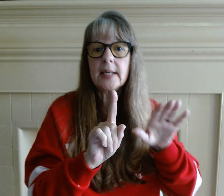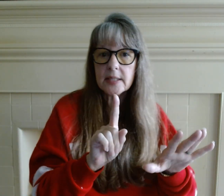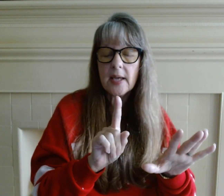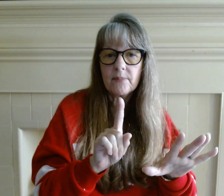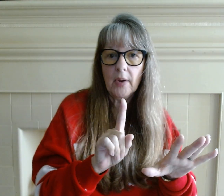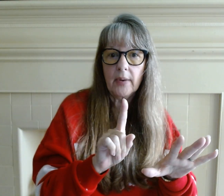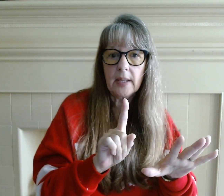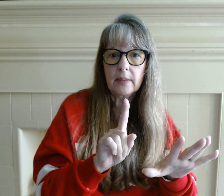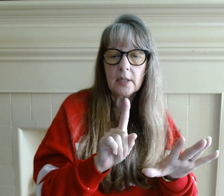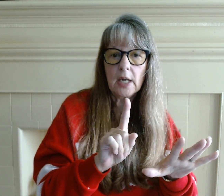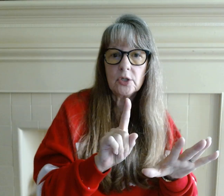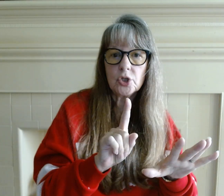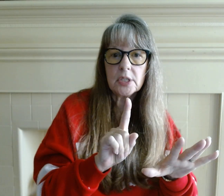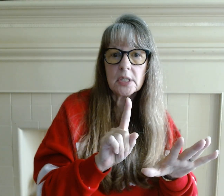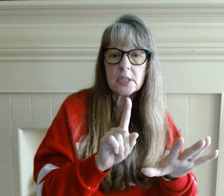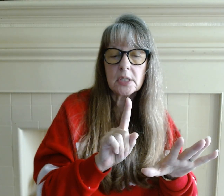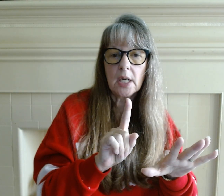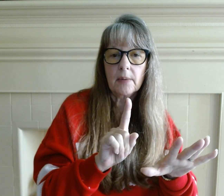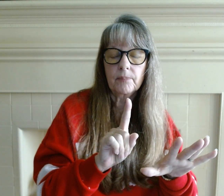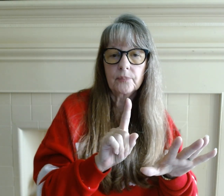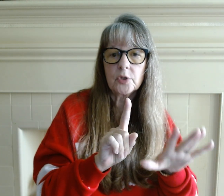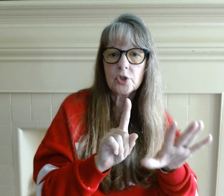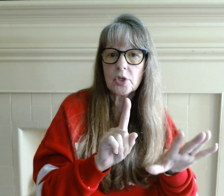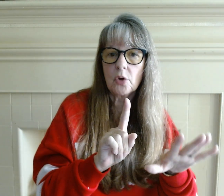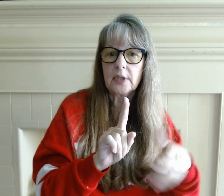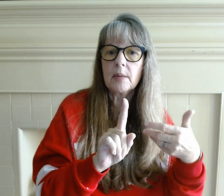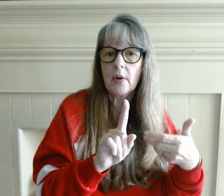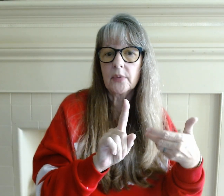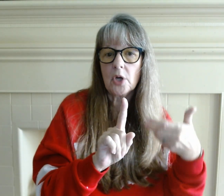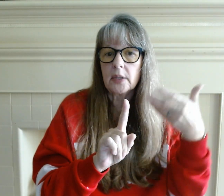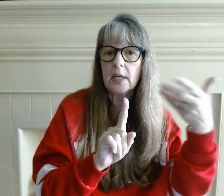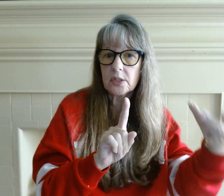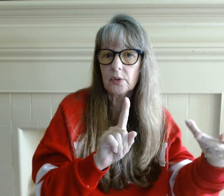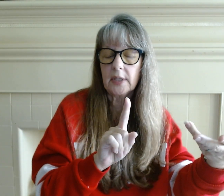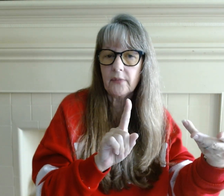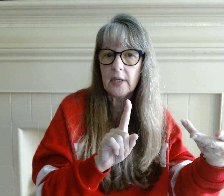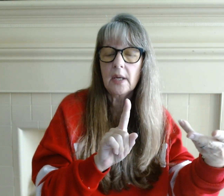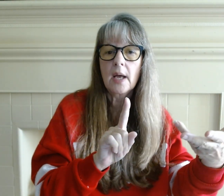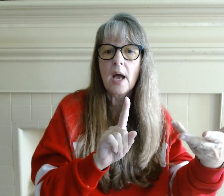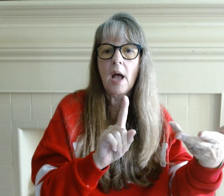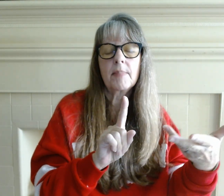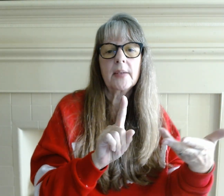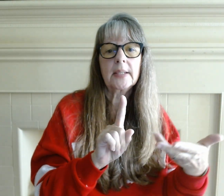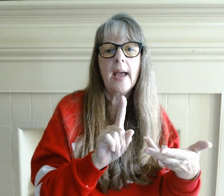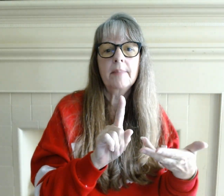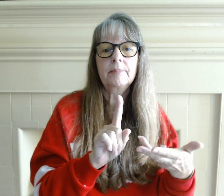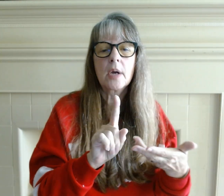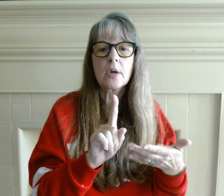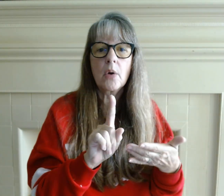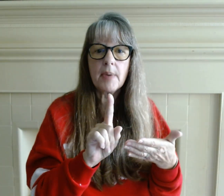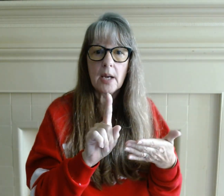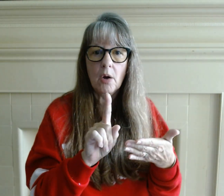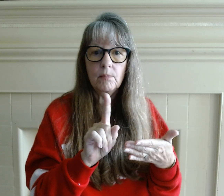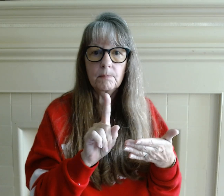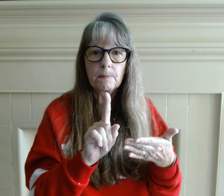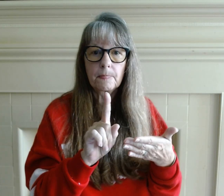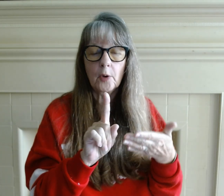have Mary and Jesus. She's holding him on the donkey as they're leaving Bethlehem and going back home. Or they have